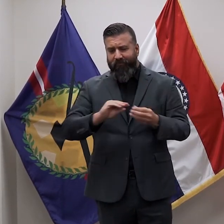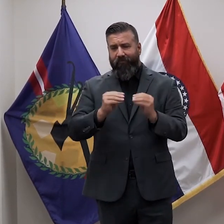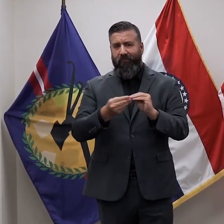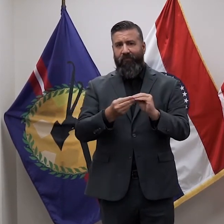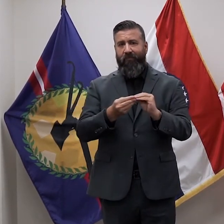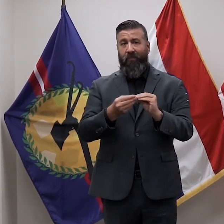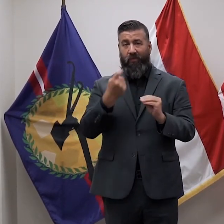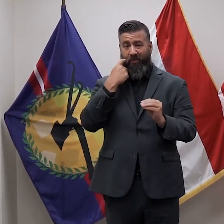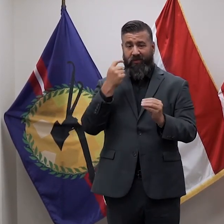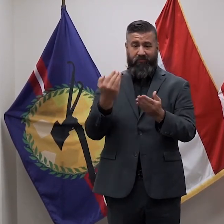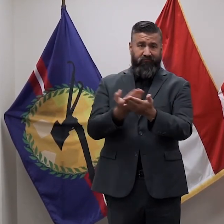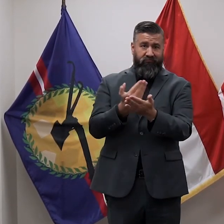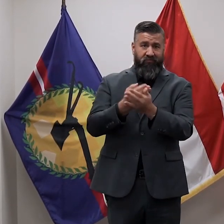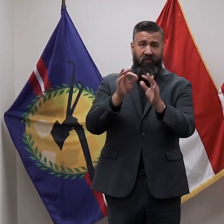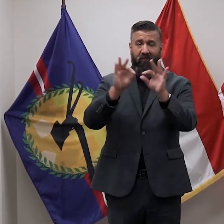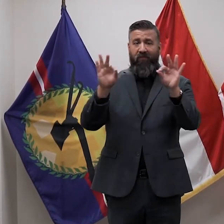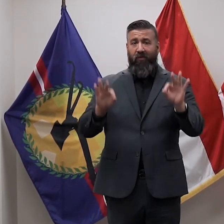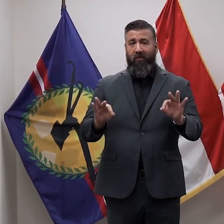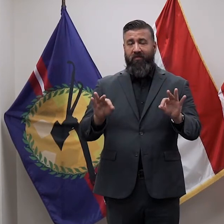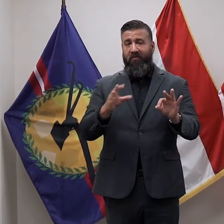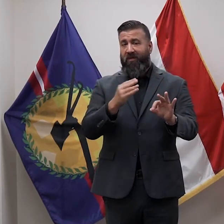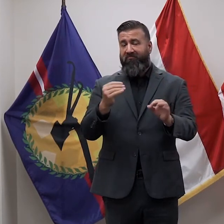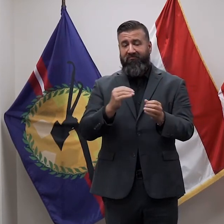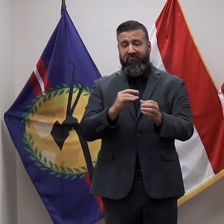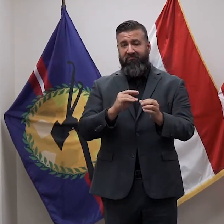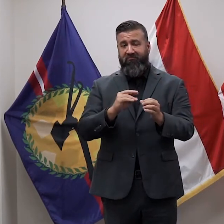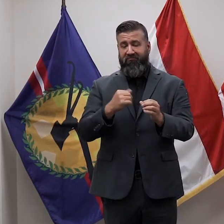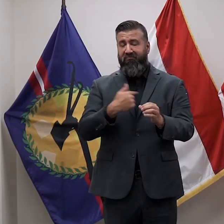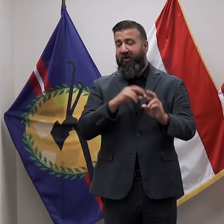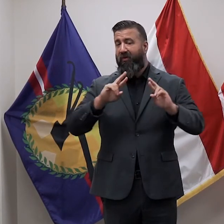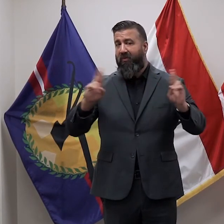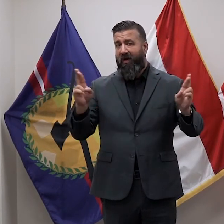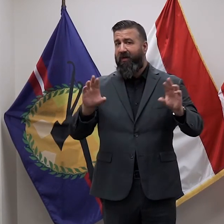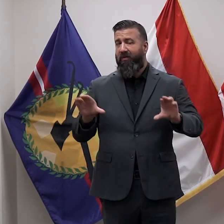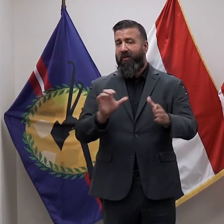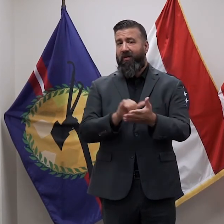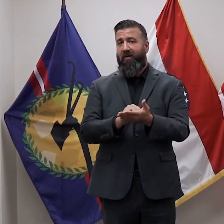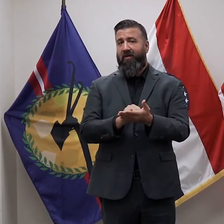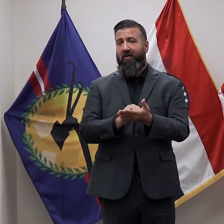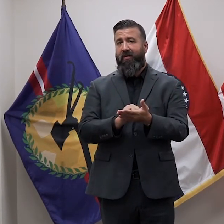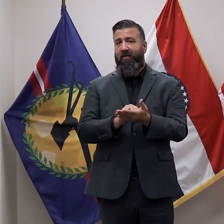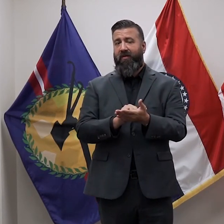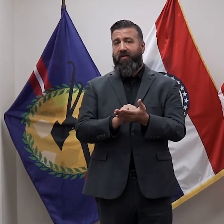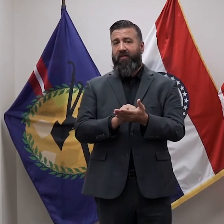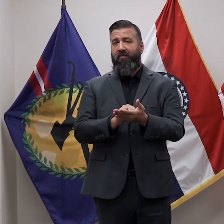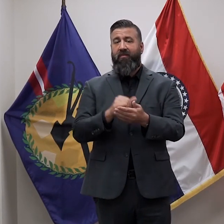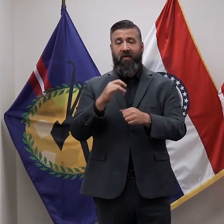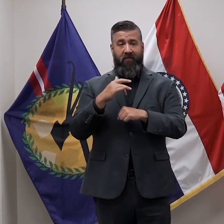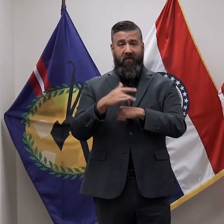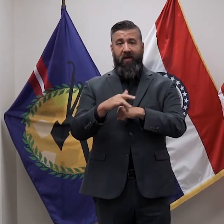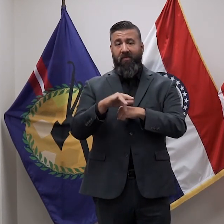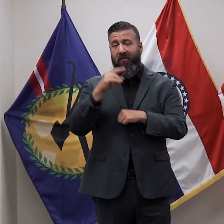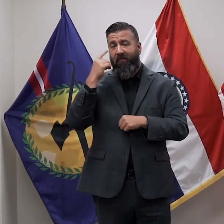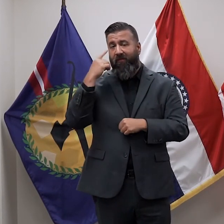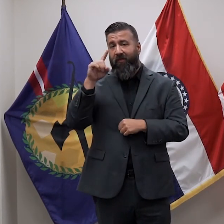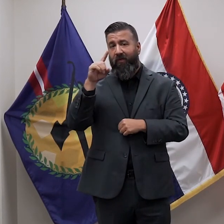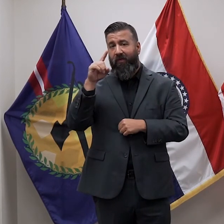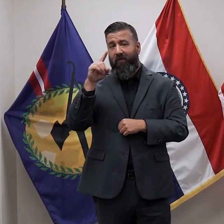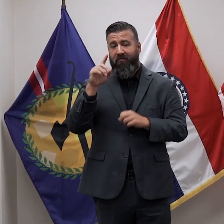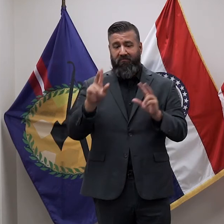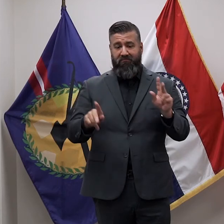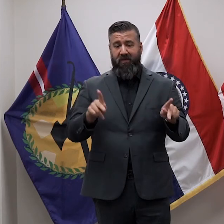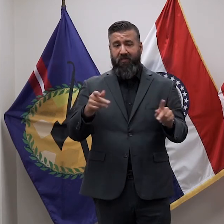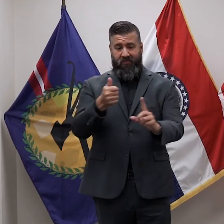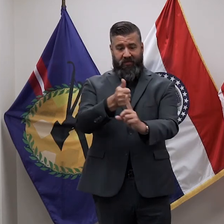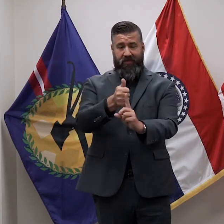and documentation and our clinical procedures, so we are ready and currently doing that, and available for